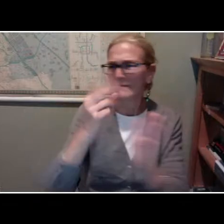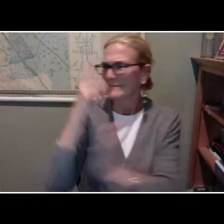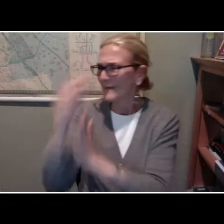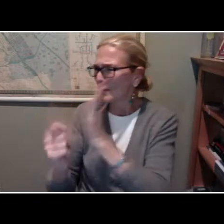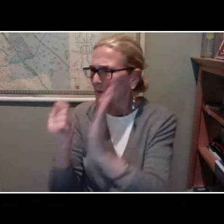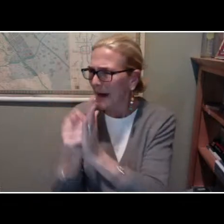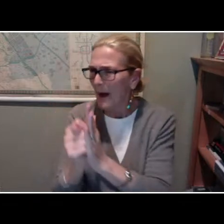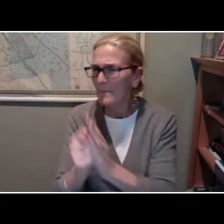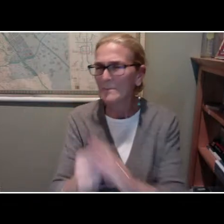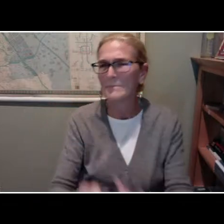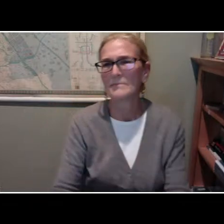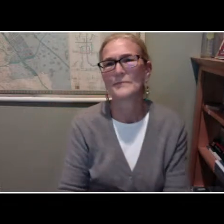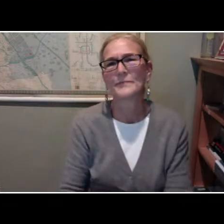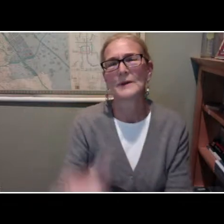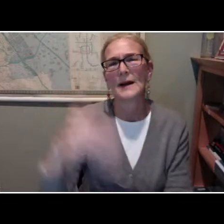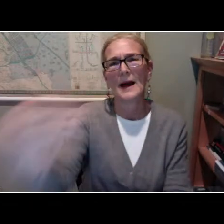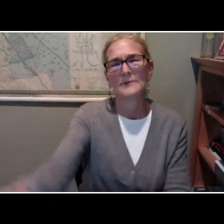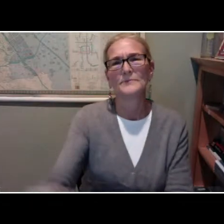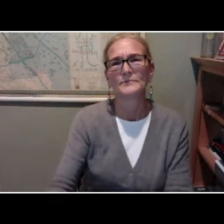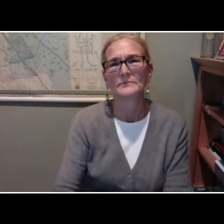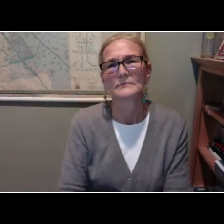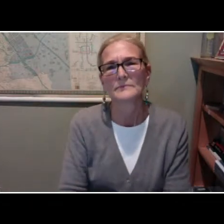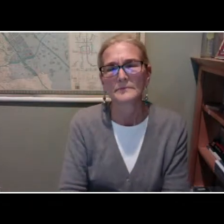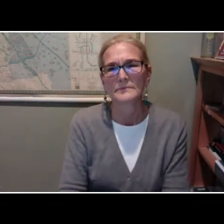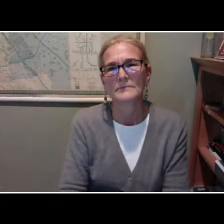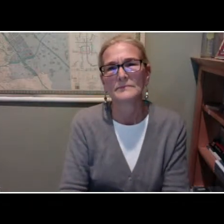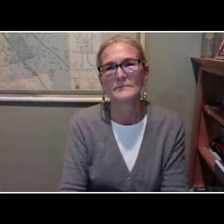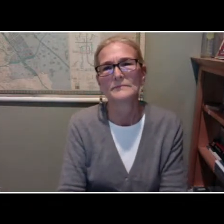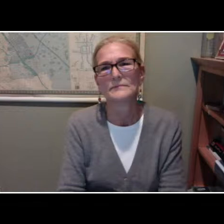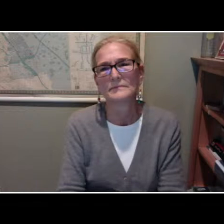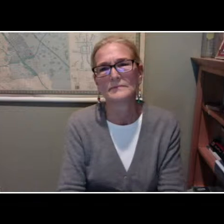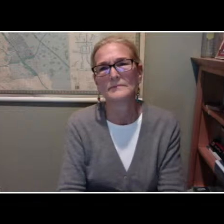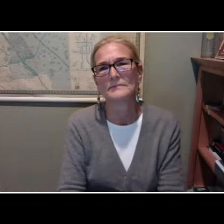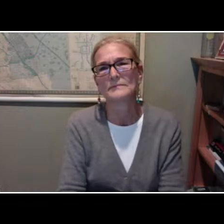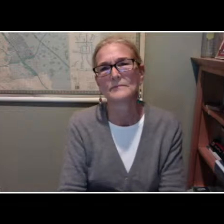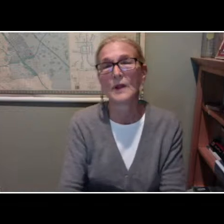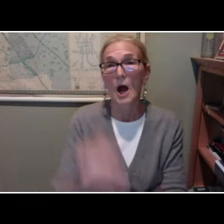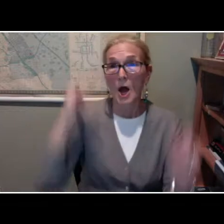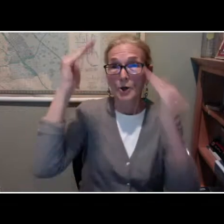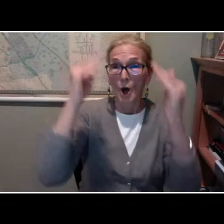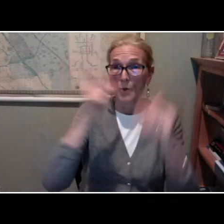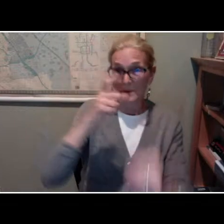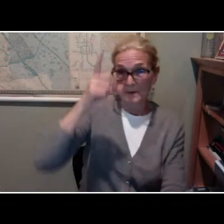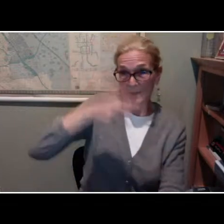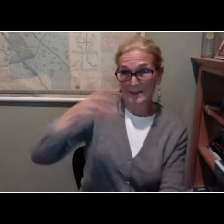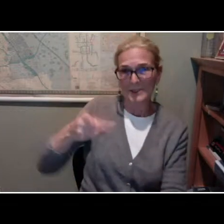adults who are deaf and hard of hearing represented in print materials, articles, and videos.